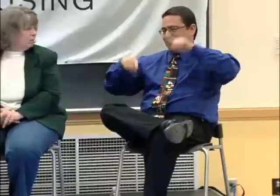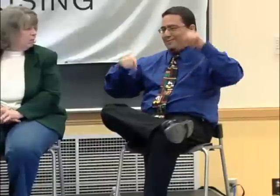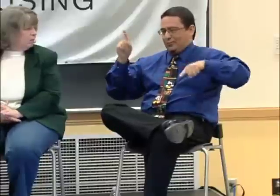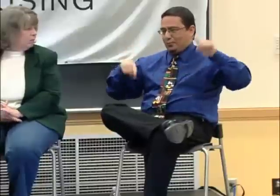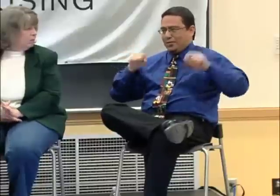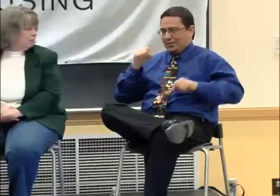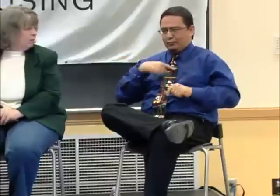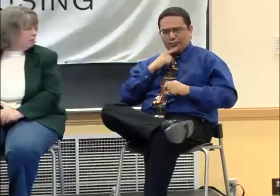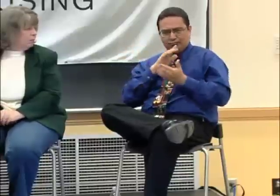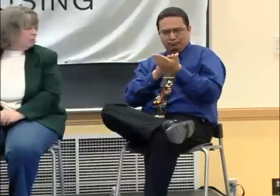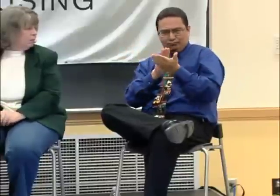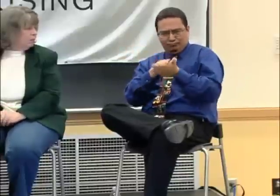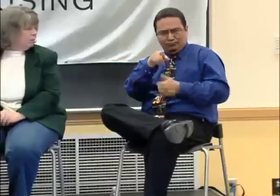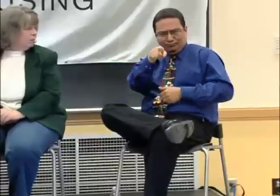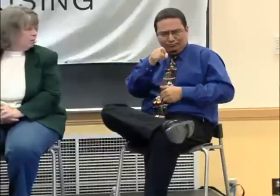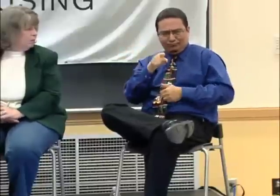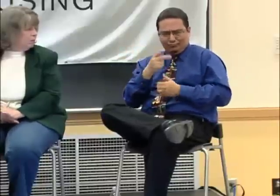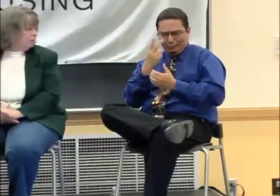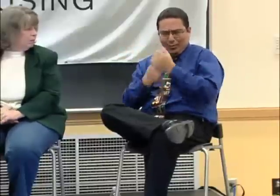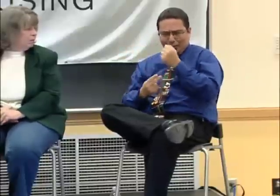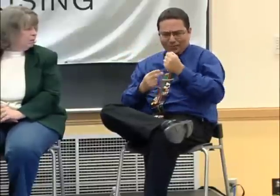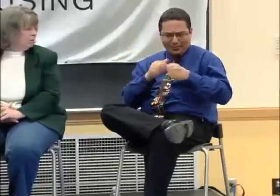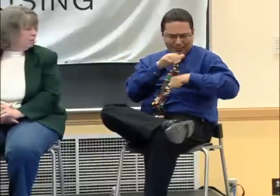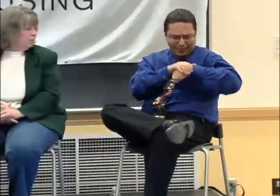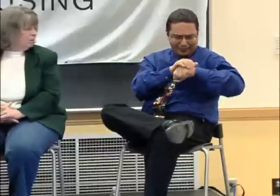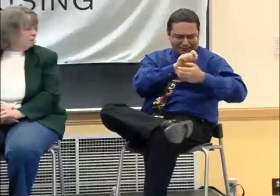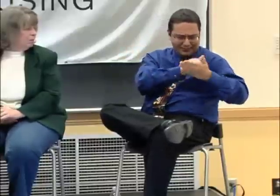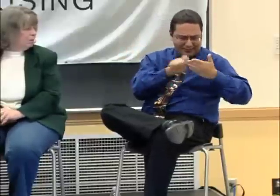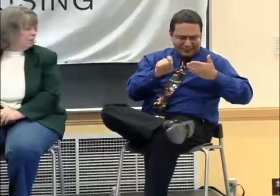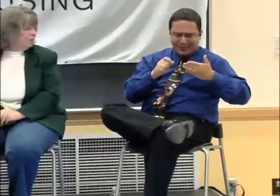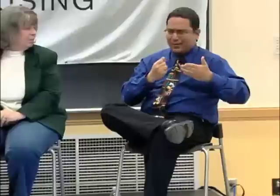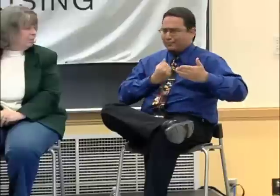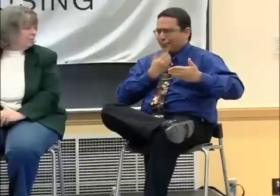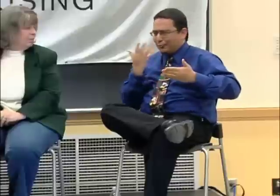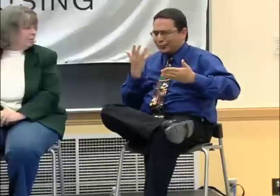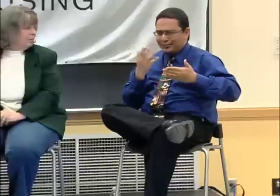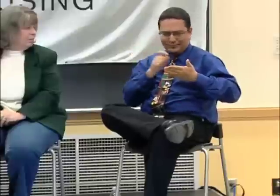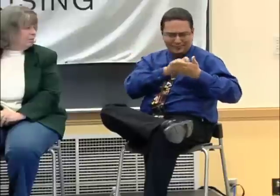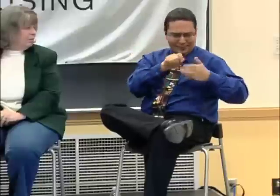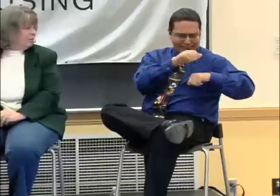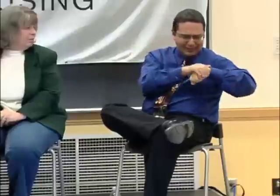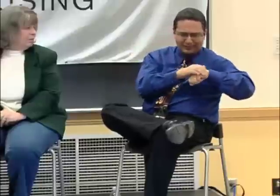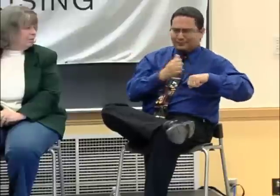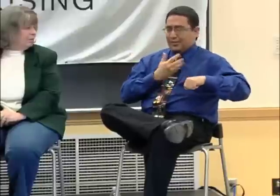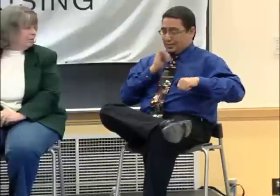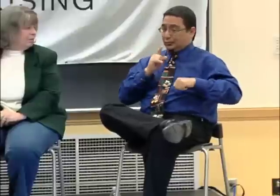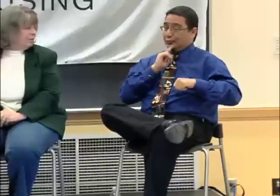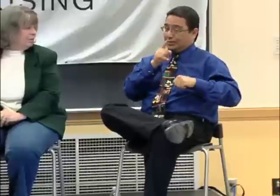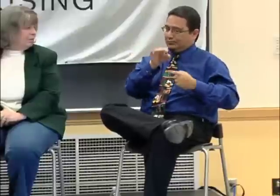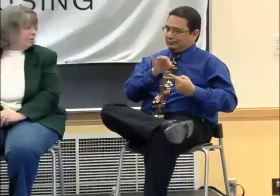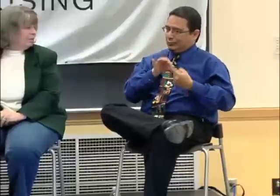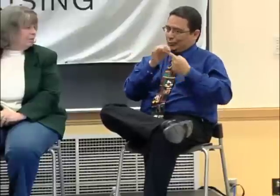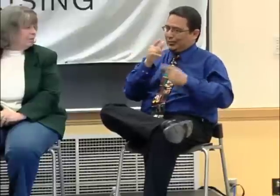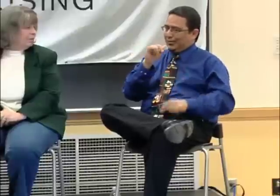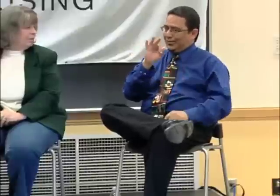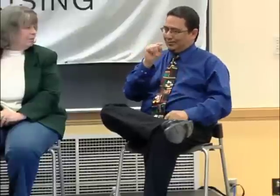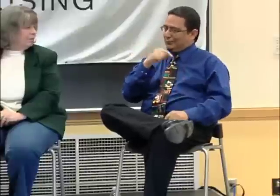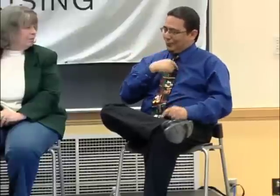And really, it was really interesting. I applauded this teacher for using this poem because you could have hearing people and